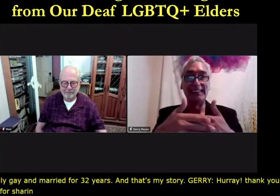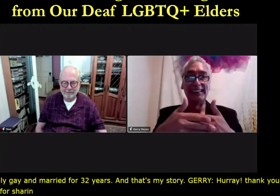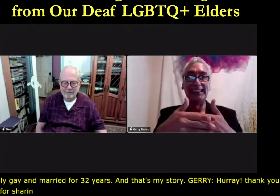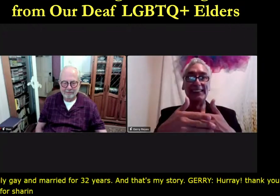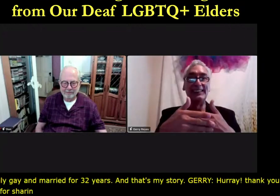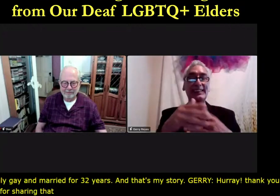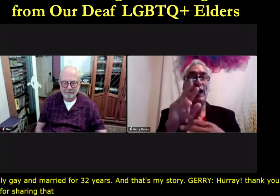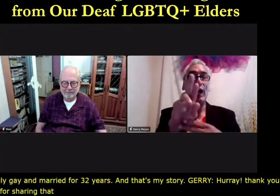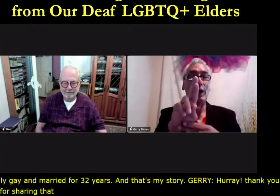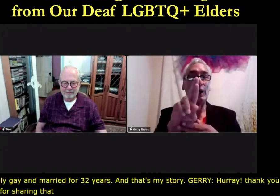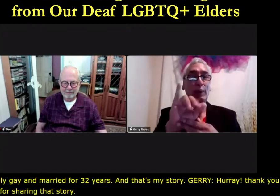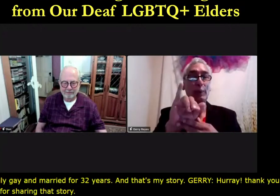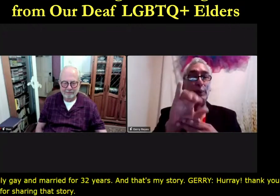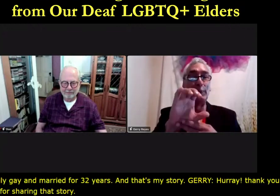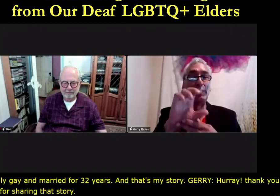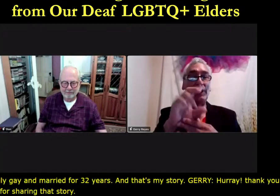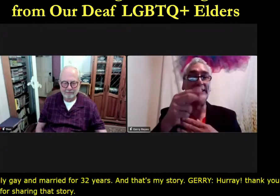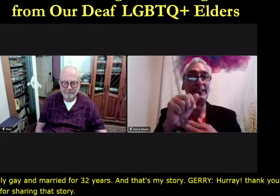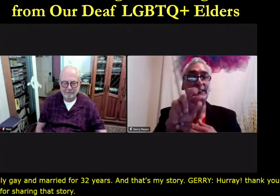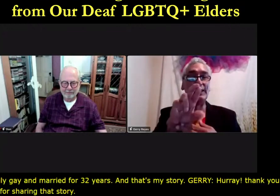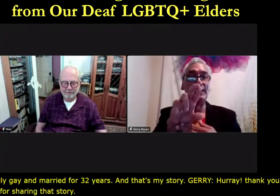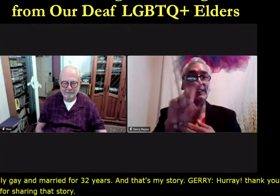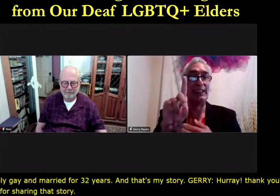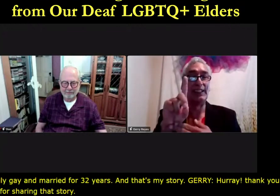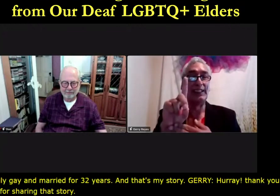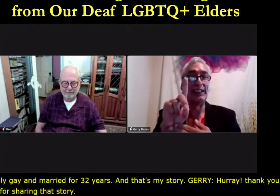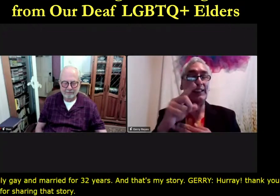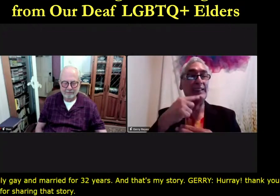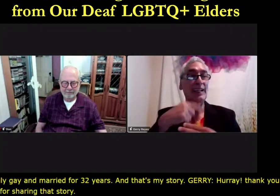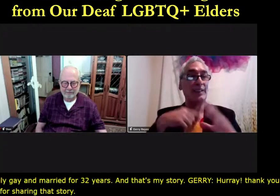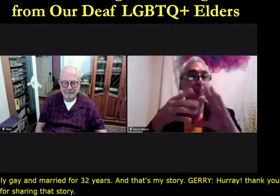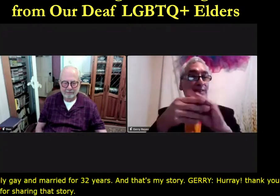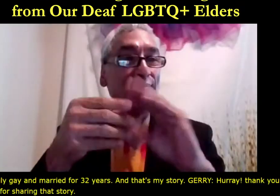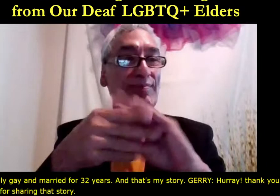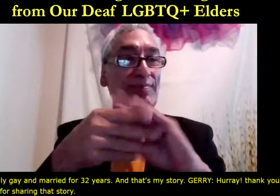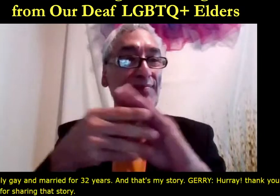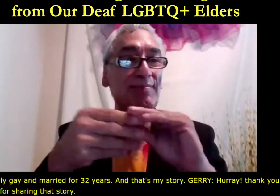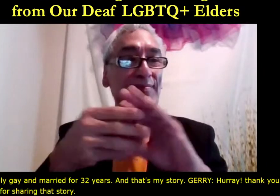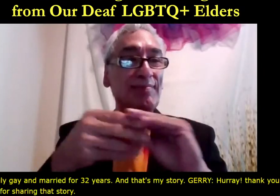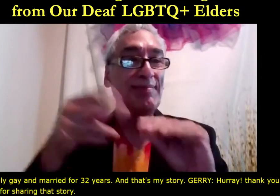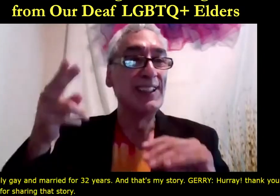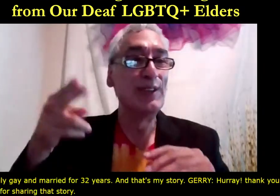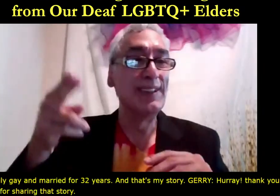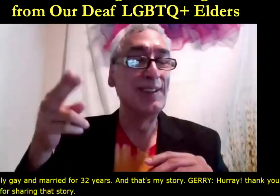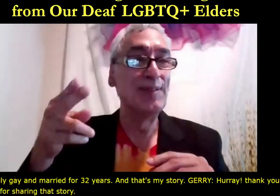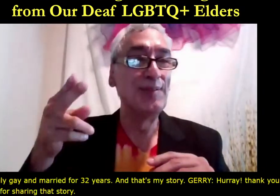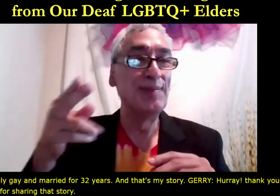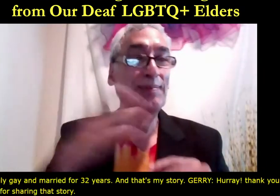now if we could hear from richard and your story